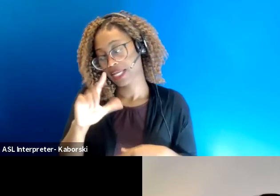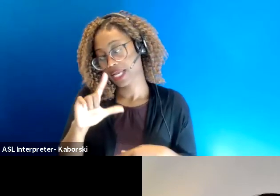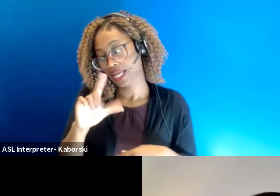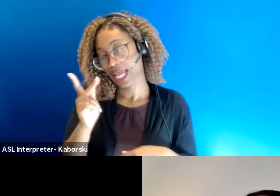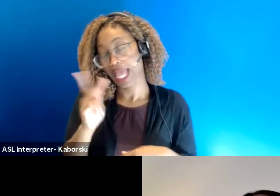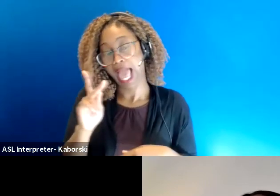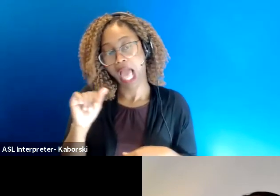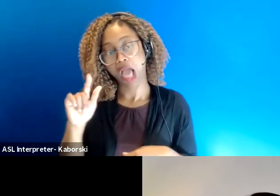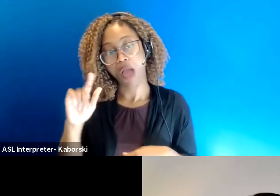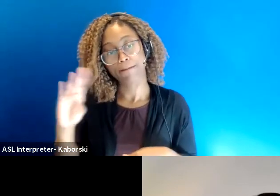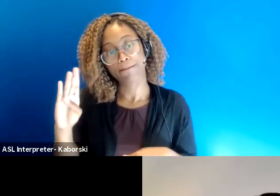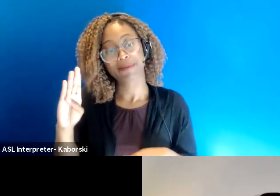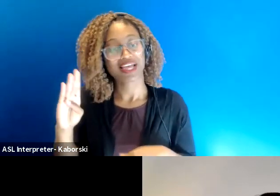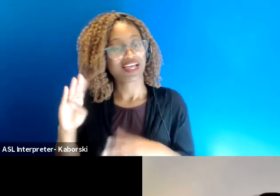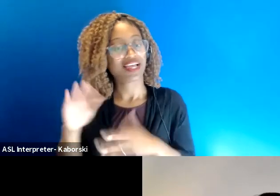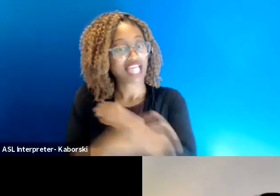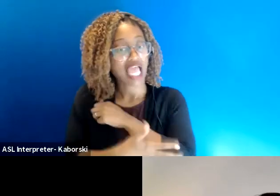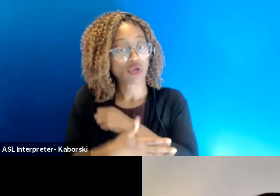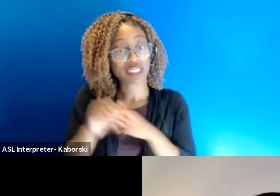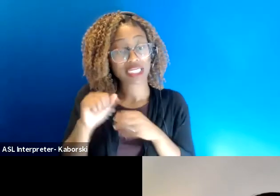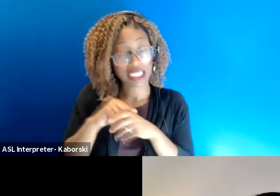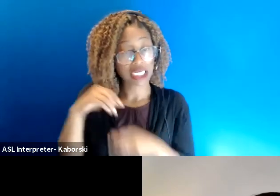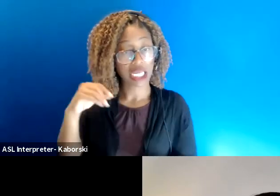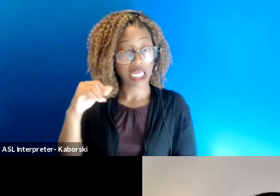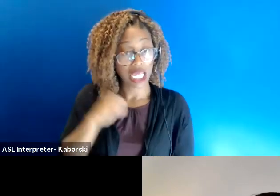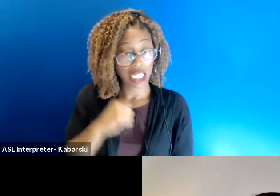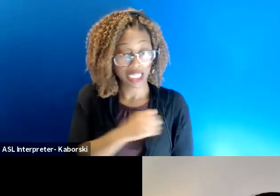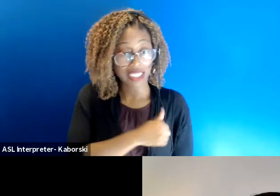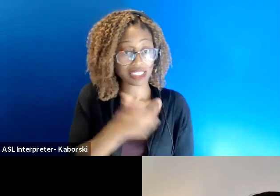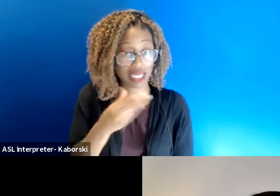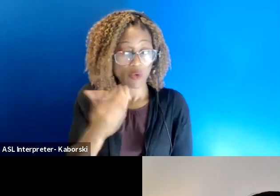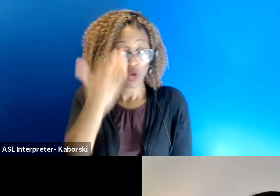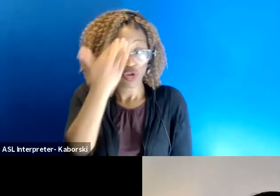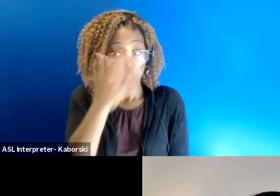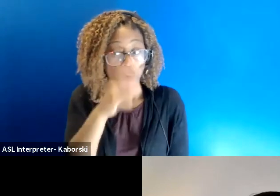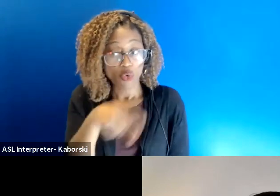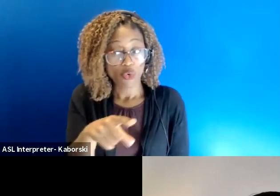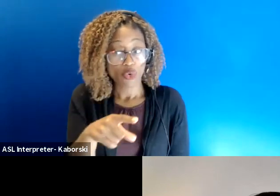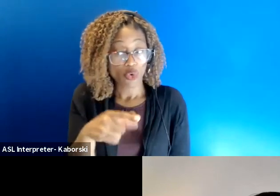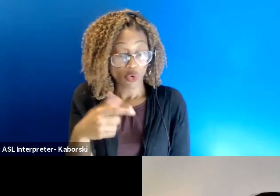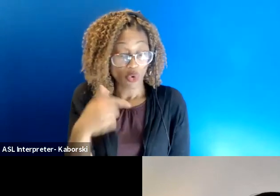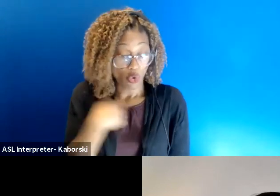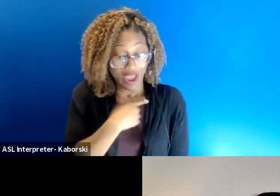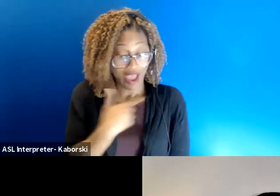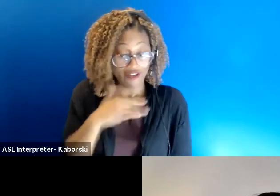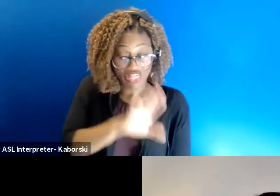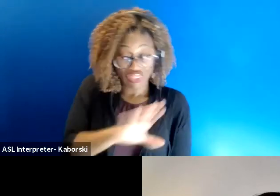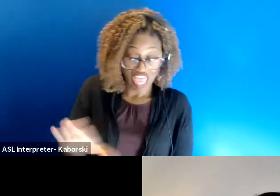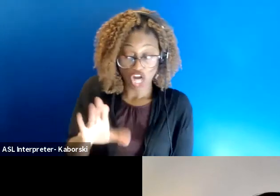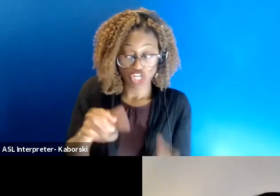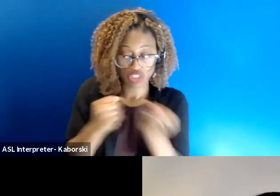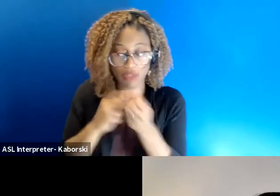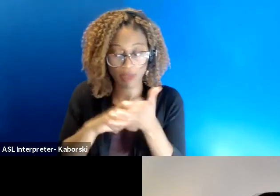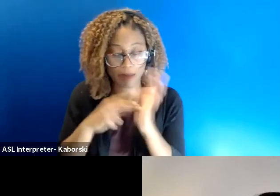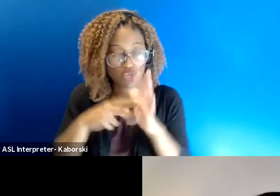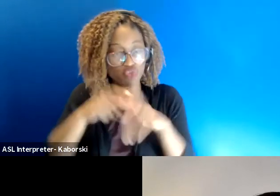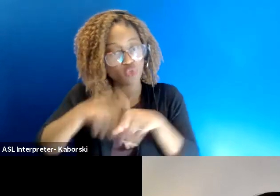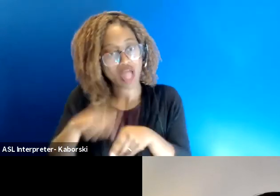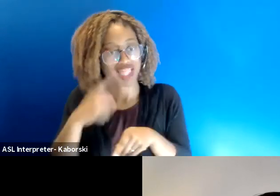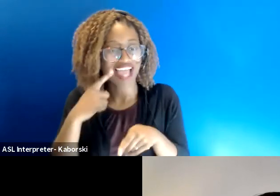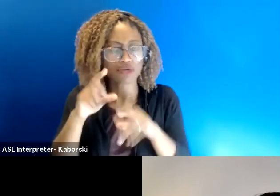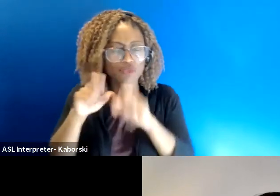Atlanta. So knowing that we have their support, I can call,